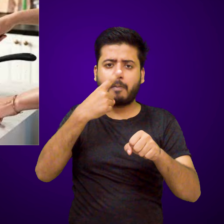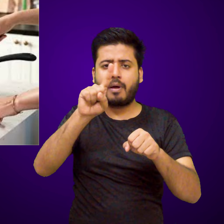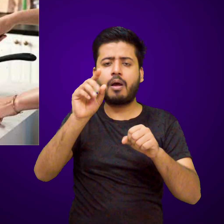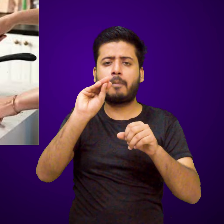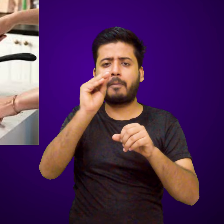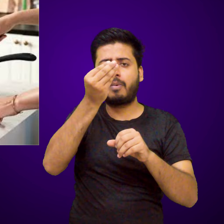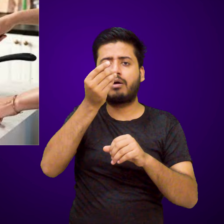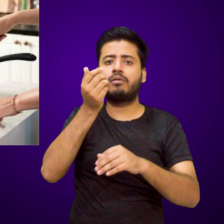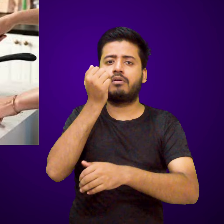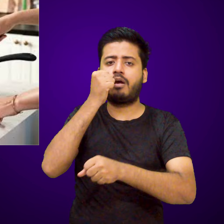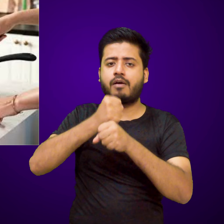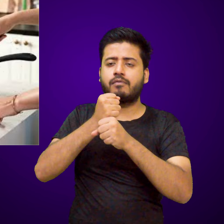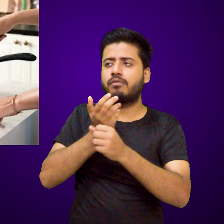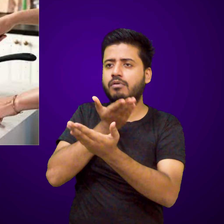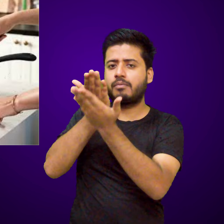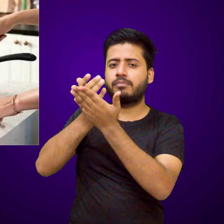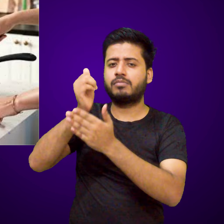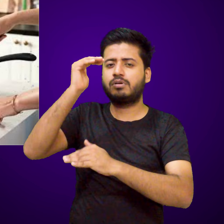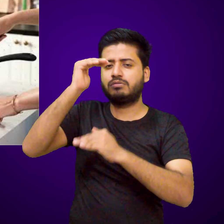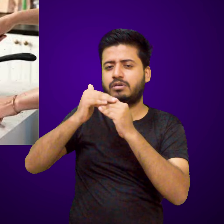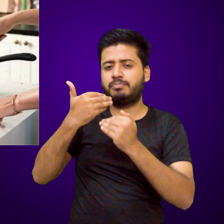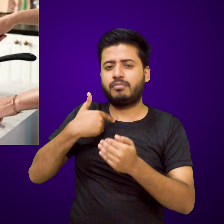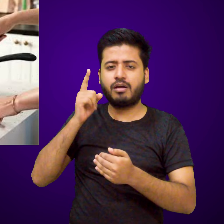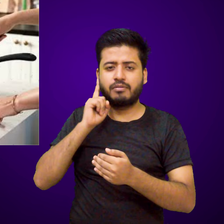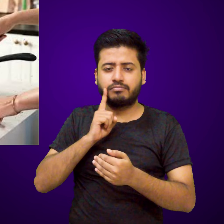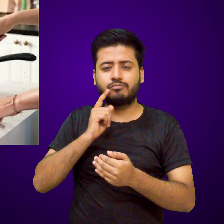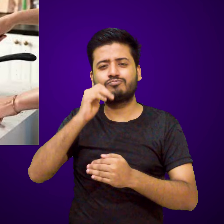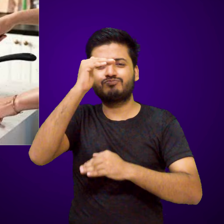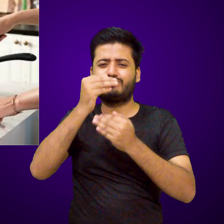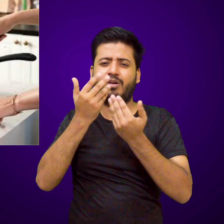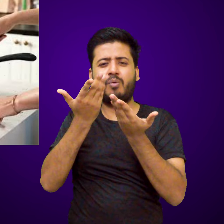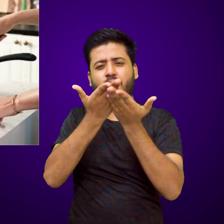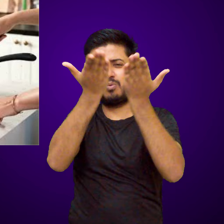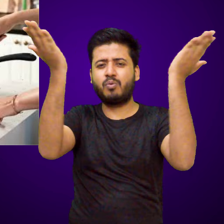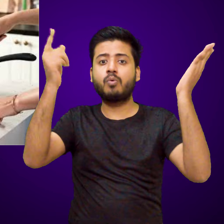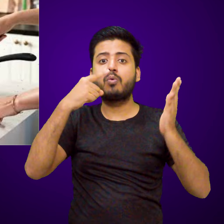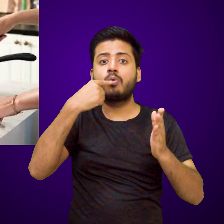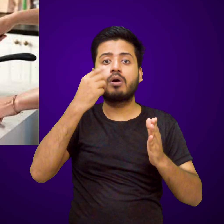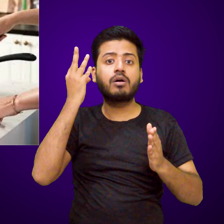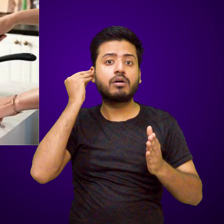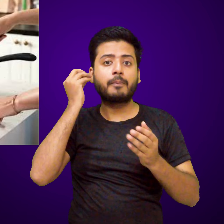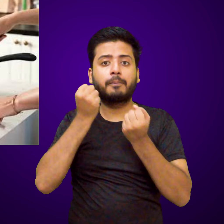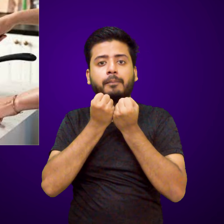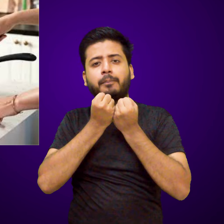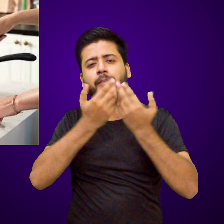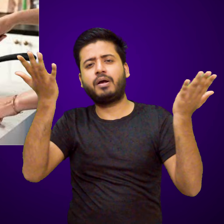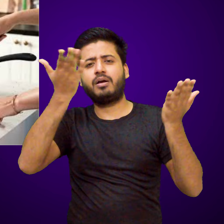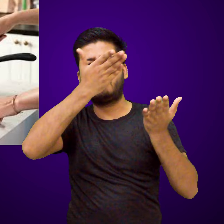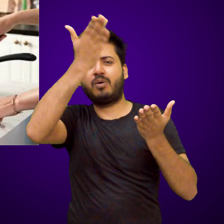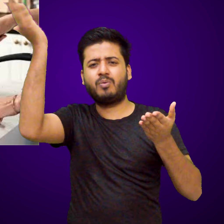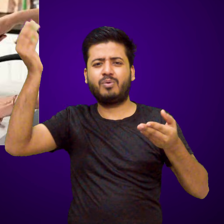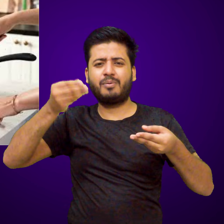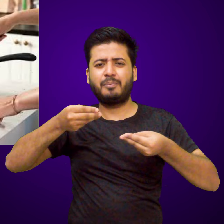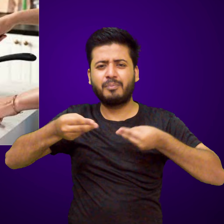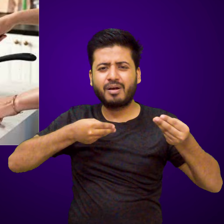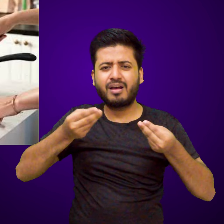ceramic surface. Controls. Features a simple touch panel and an easy-to-use digital display. Power and cooking